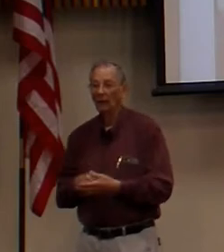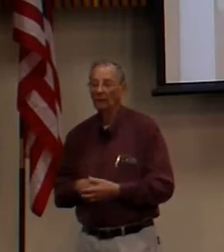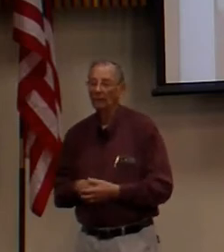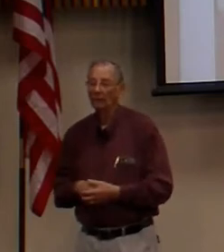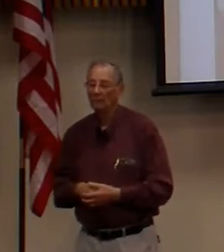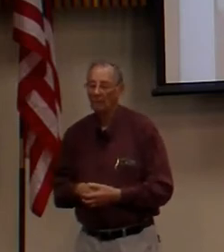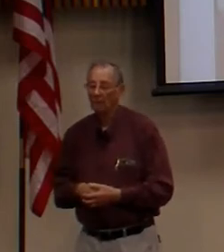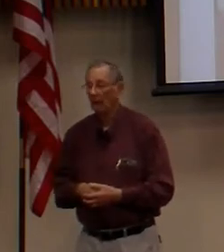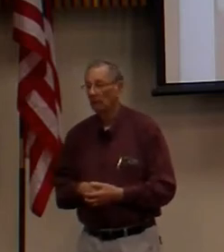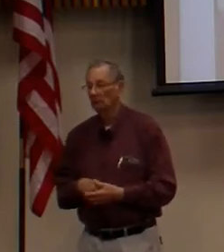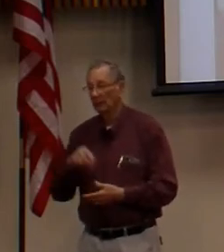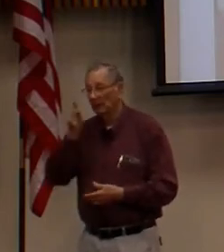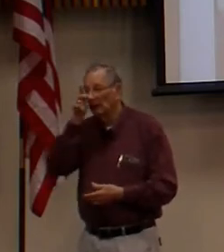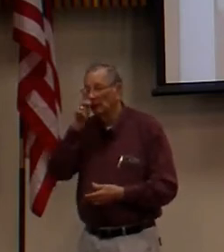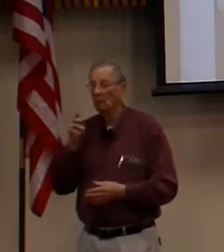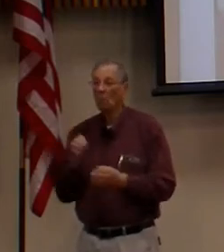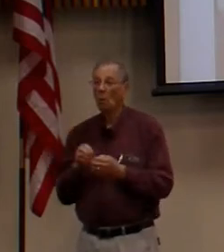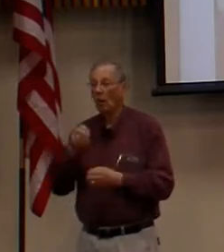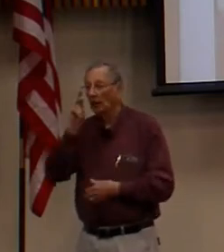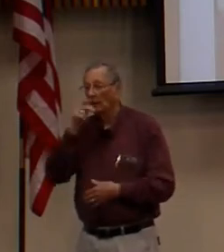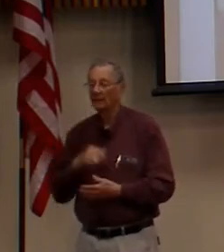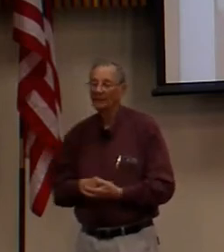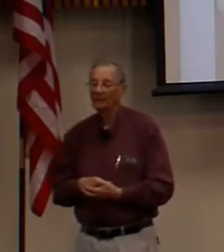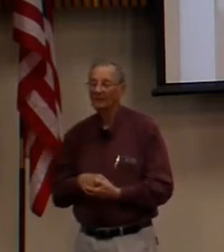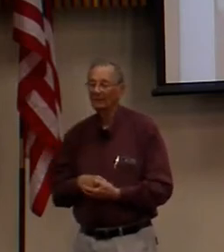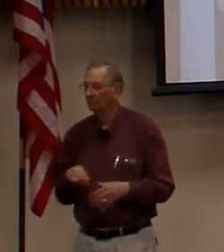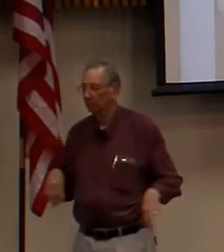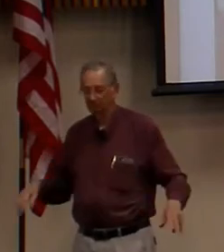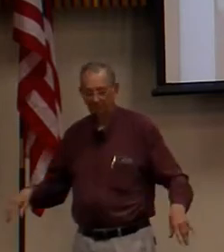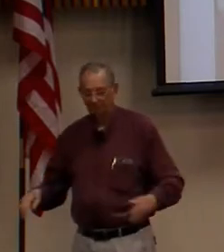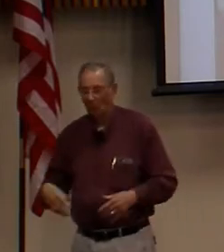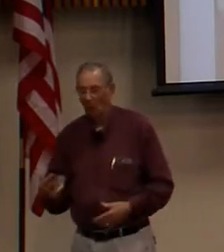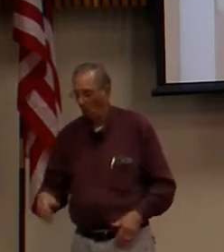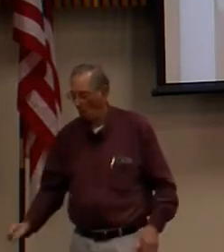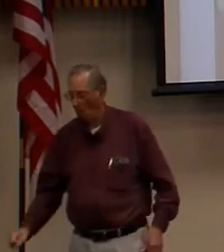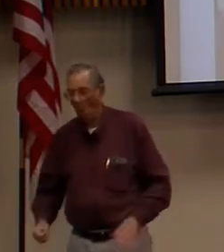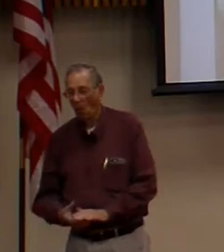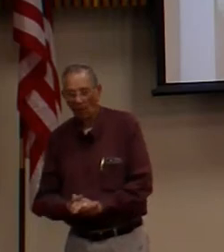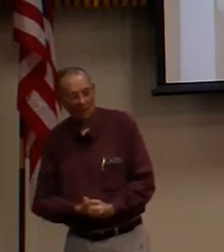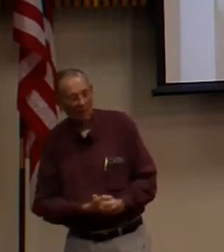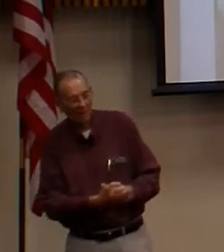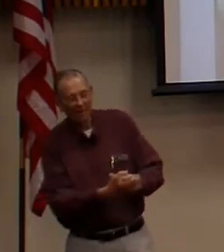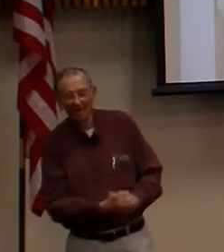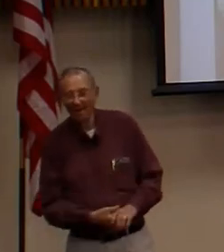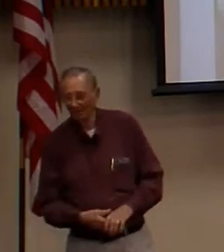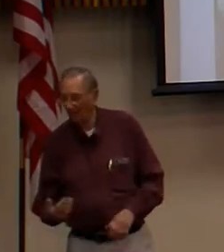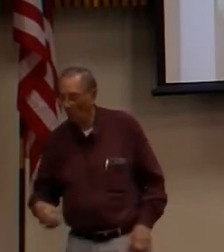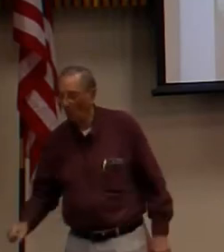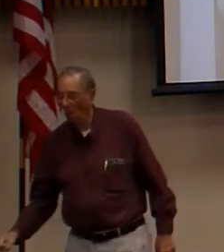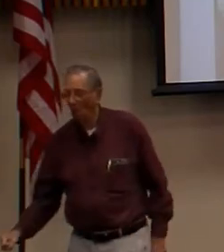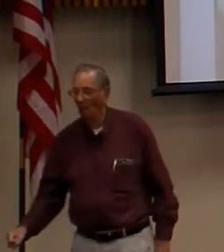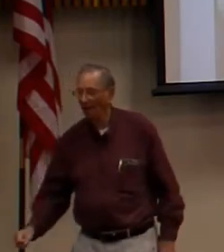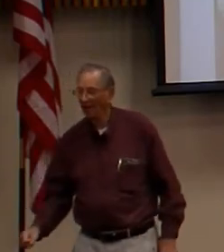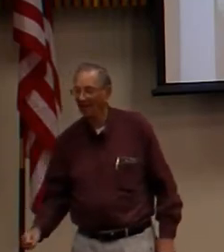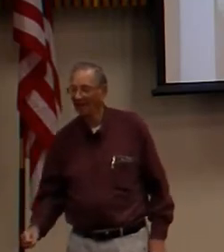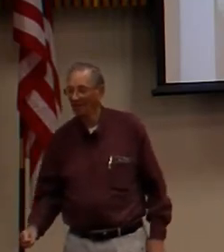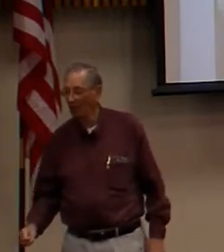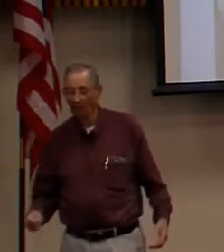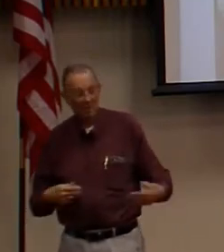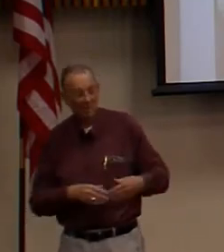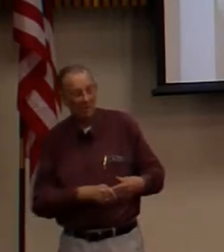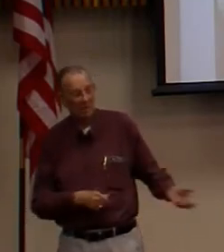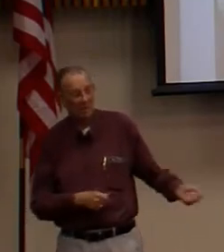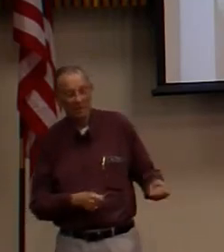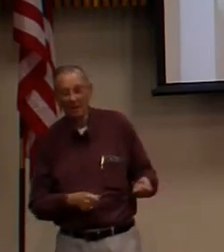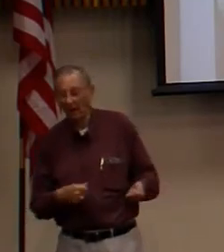Of course, the kids, more kids, they were all around us. They wanted to hold our hands, you know, after a while. They'd want to kind of take us around,